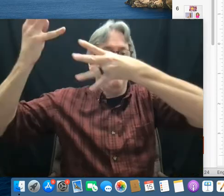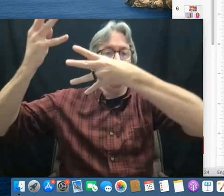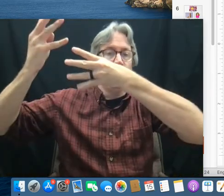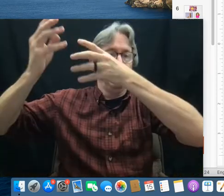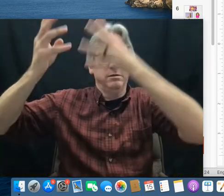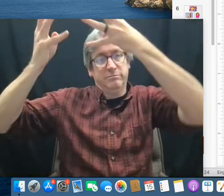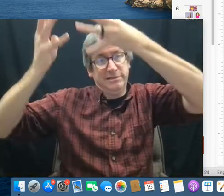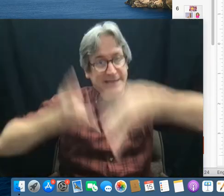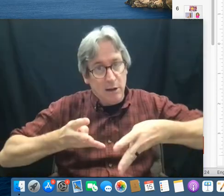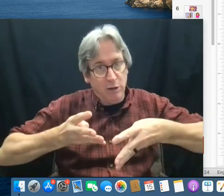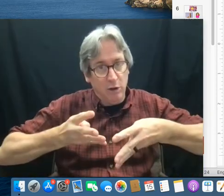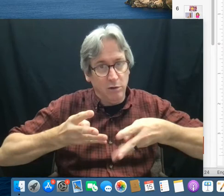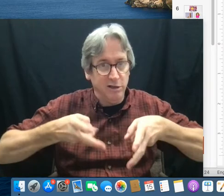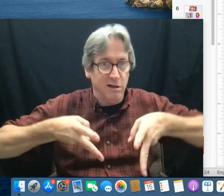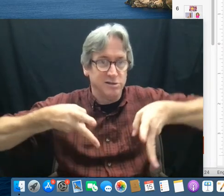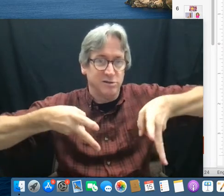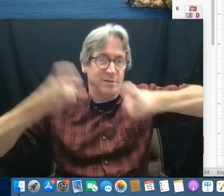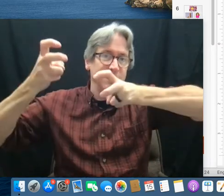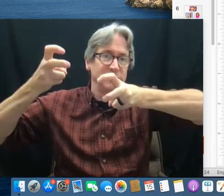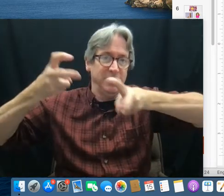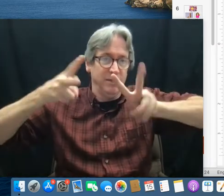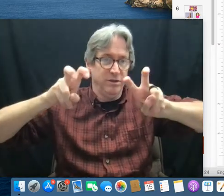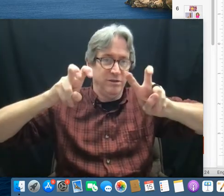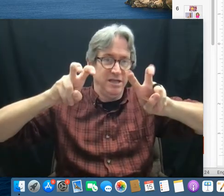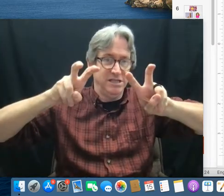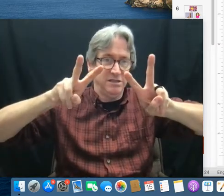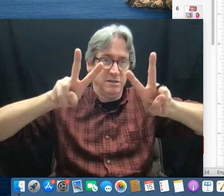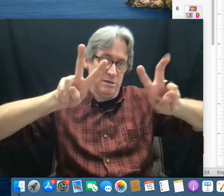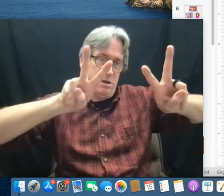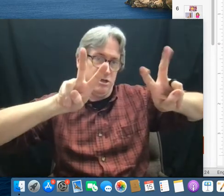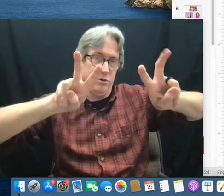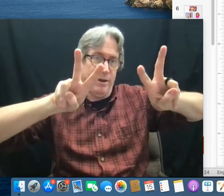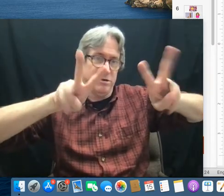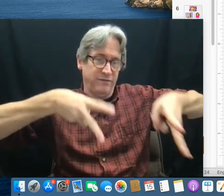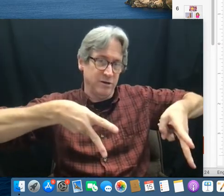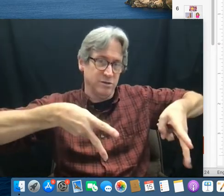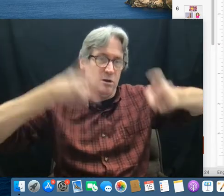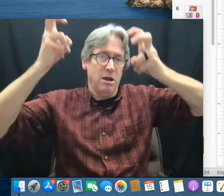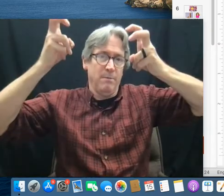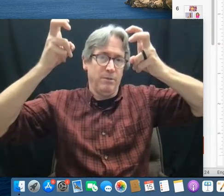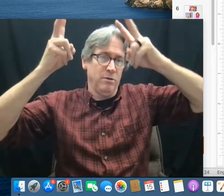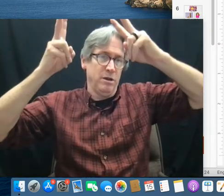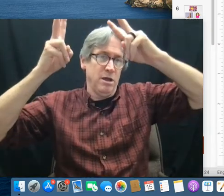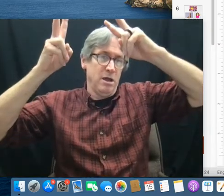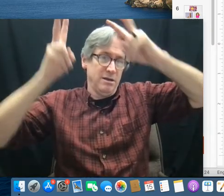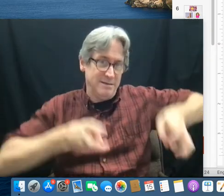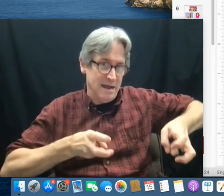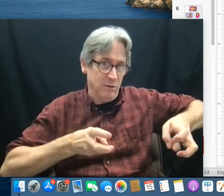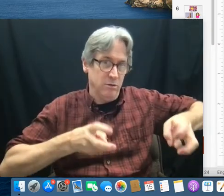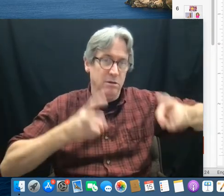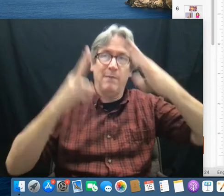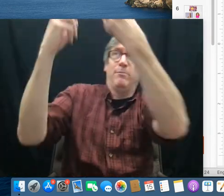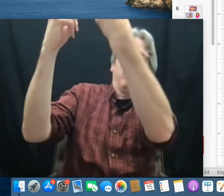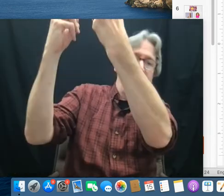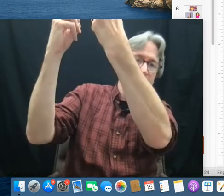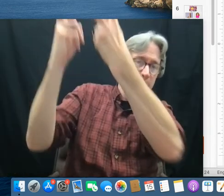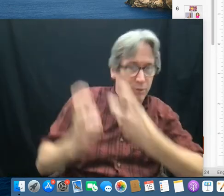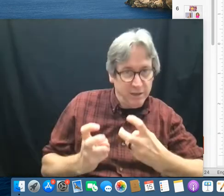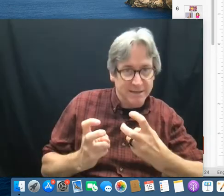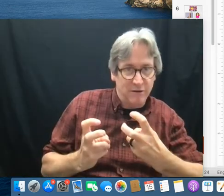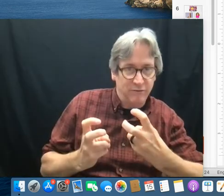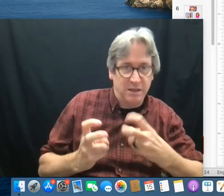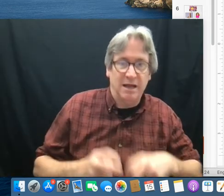older sign for film, the hand crank movies, but it got used for video as opposed to cinema, if